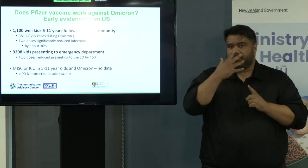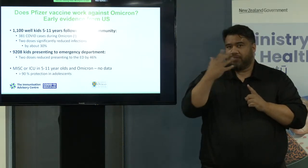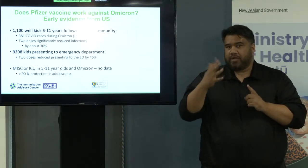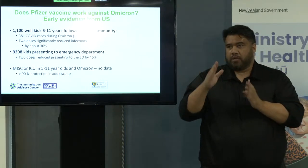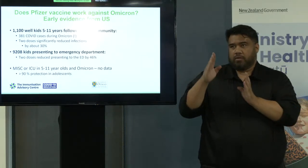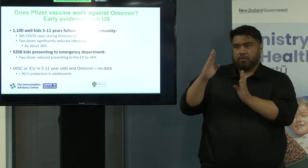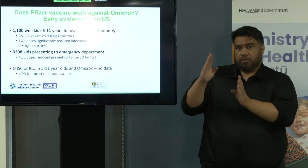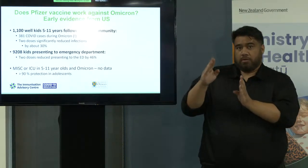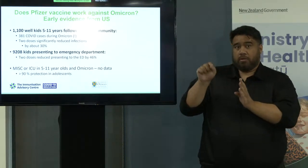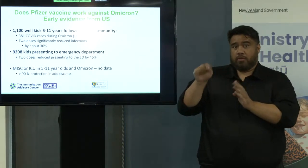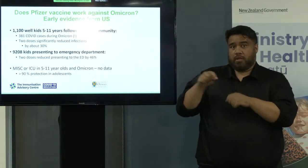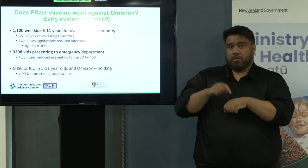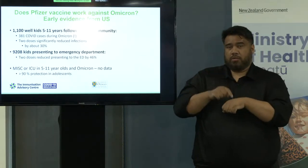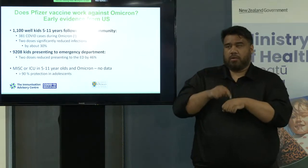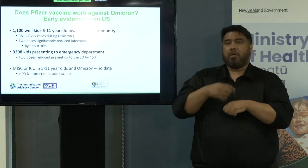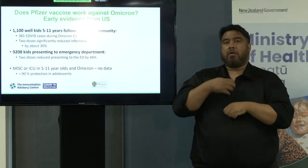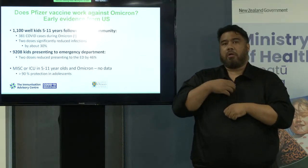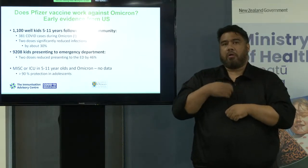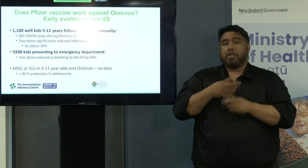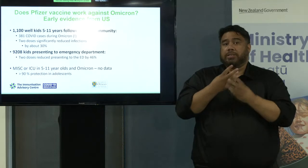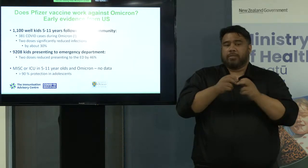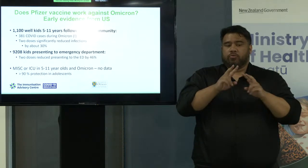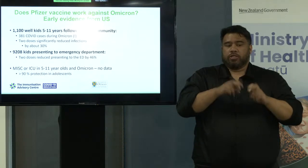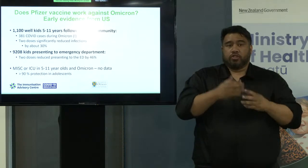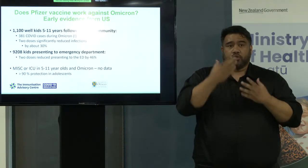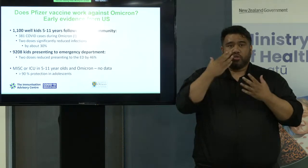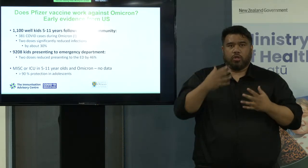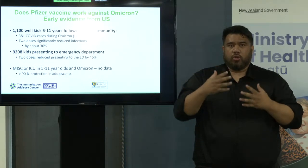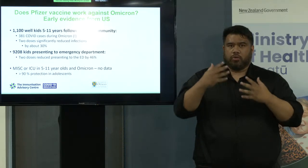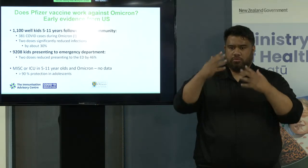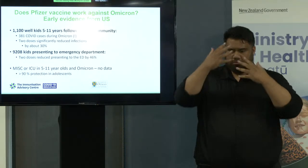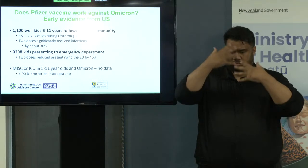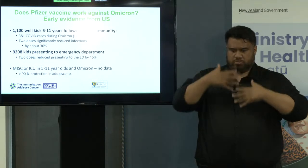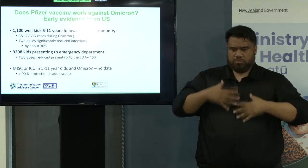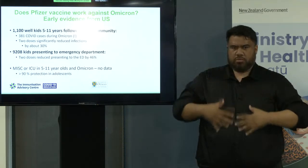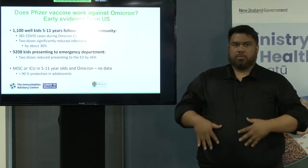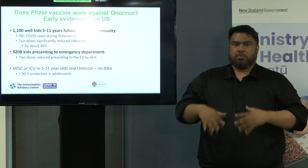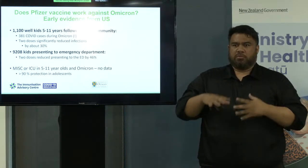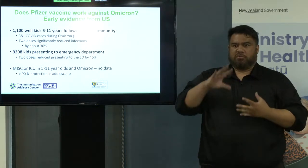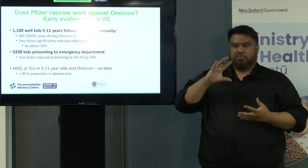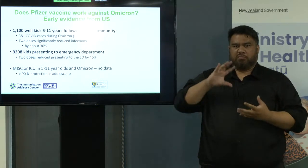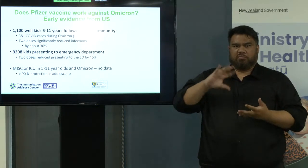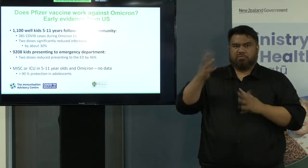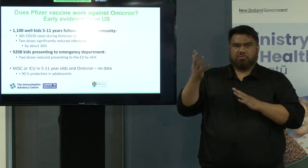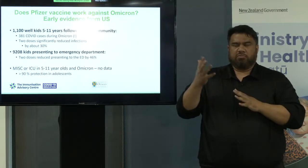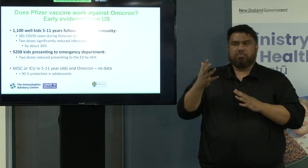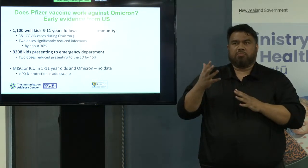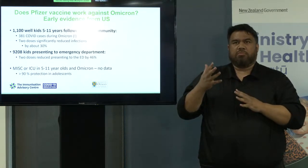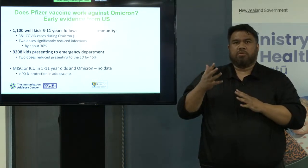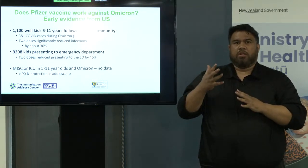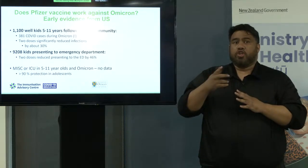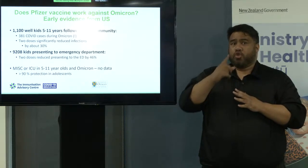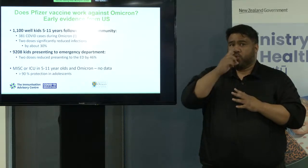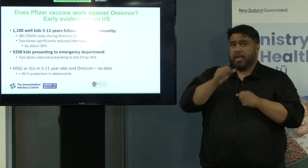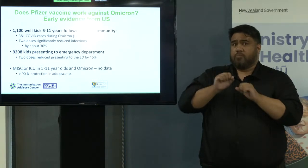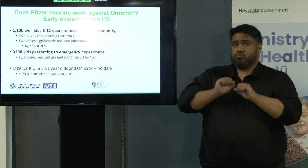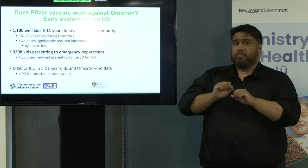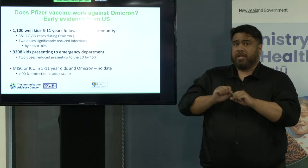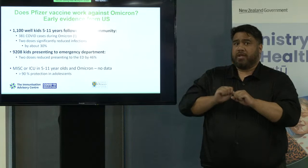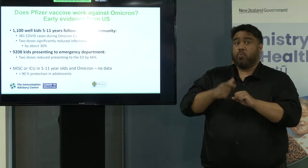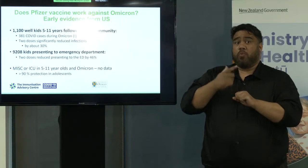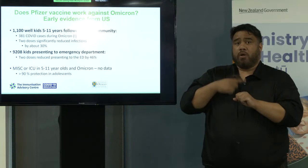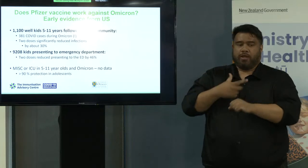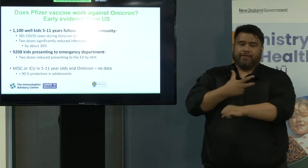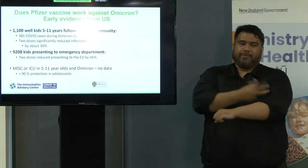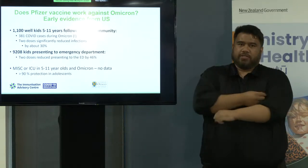is now a couple of studies showing that the multi-system inflammation is prevented very, very effectively